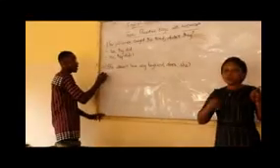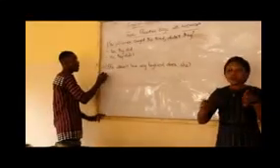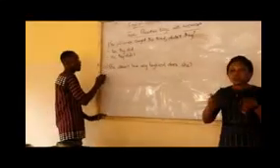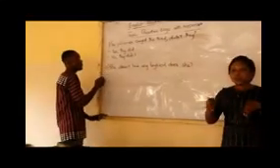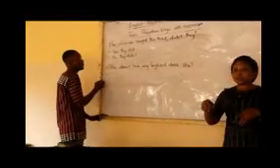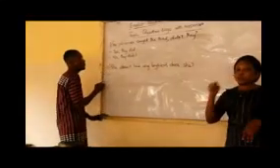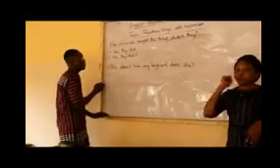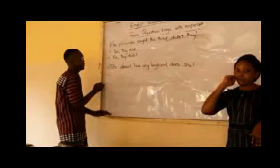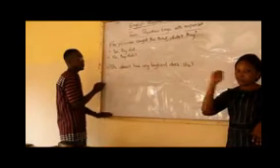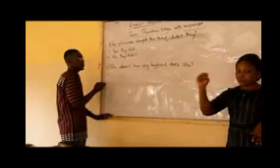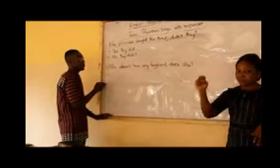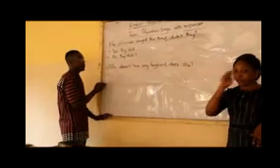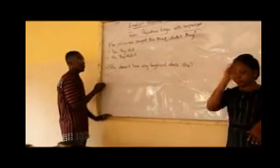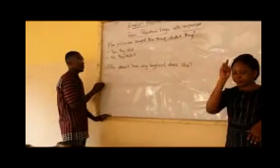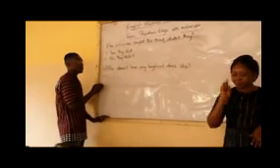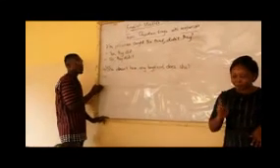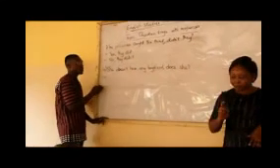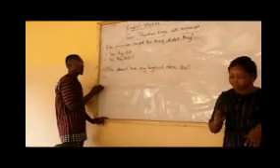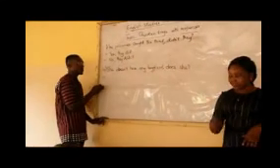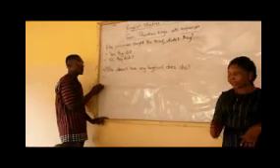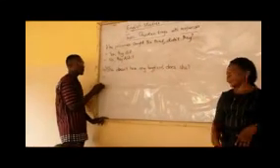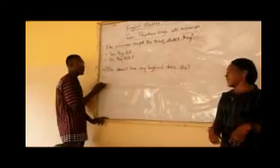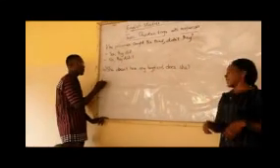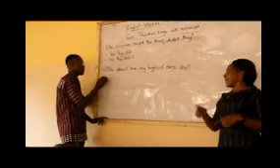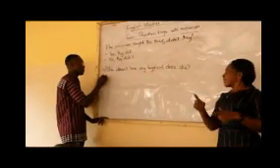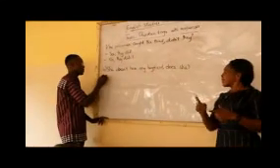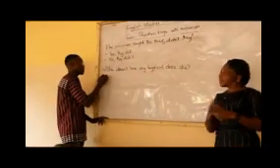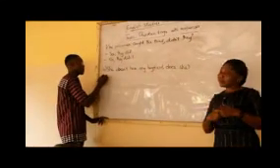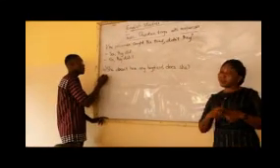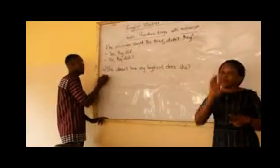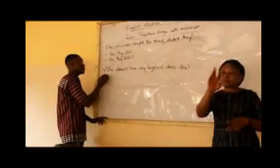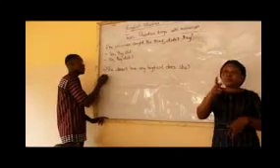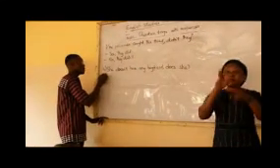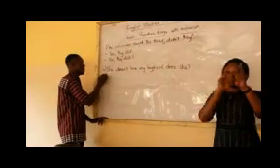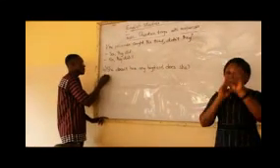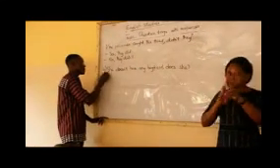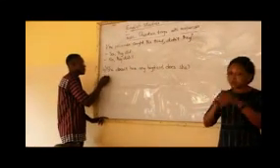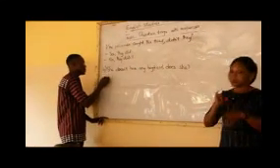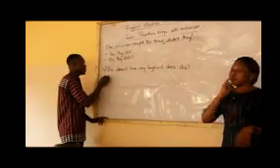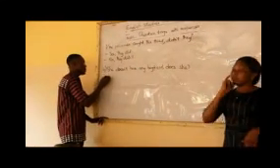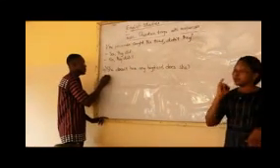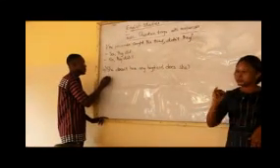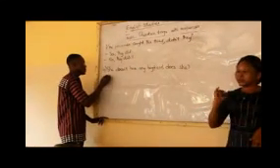And we can have two kinds of answer. You can say